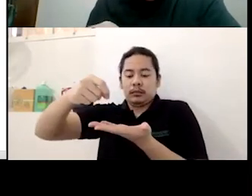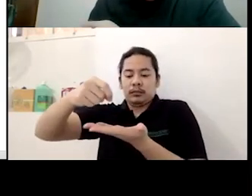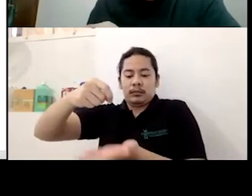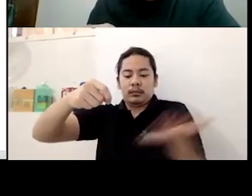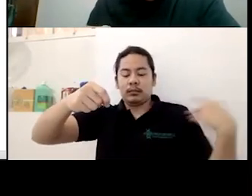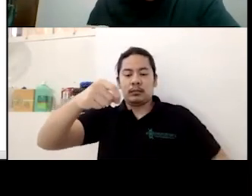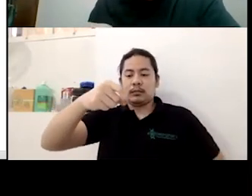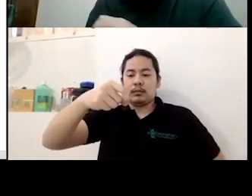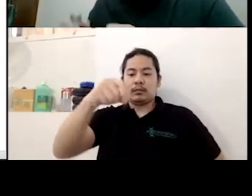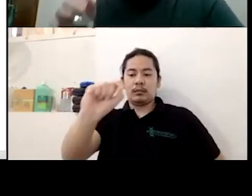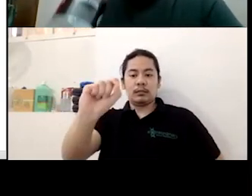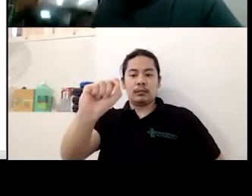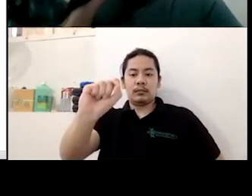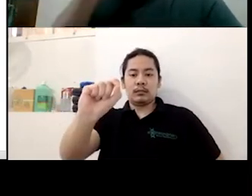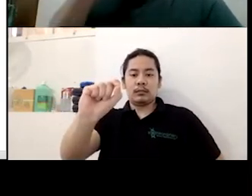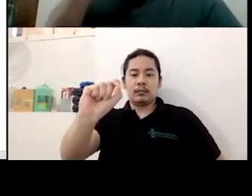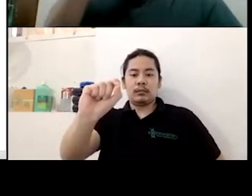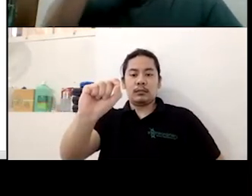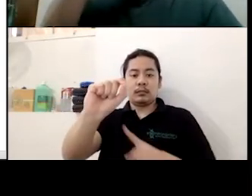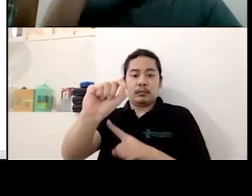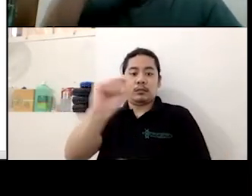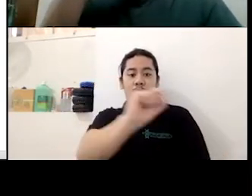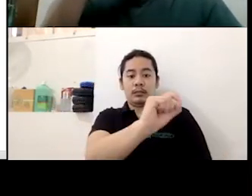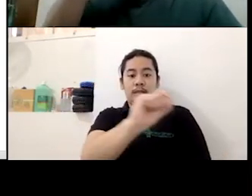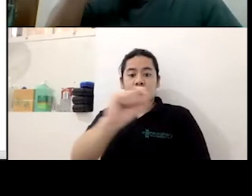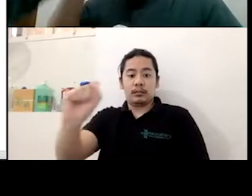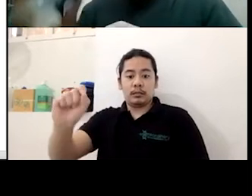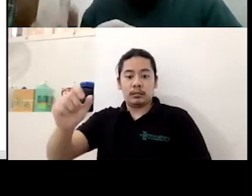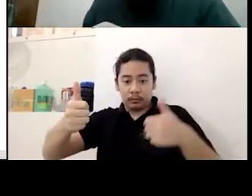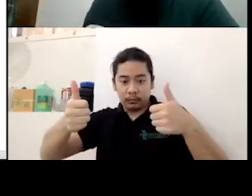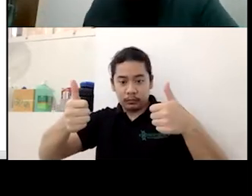So let's bring it to the team right this way